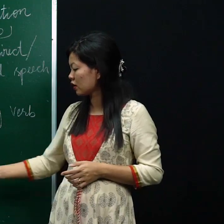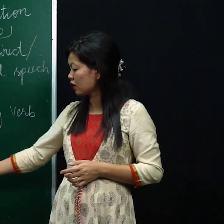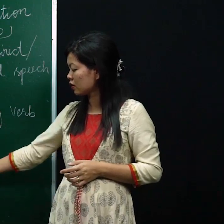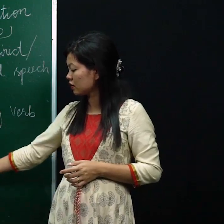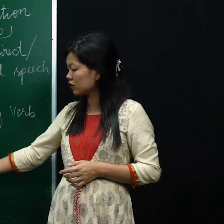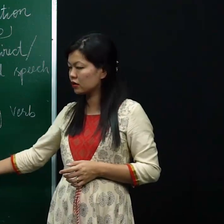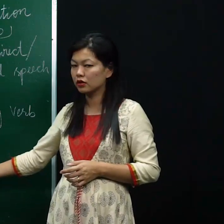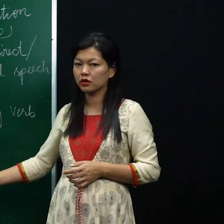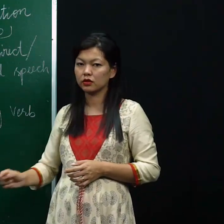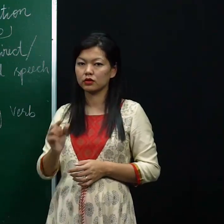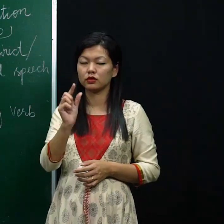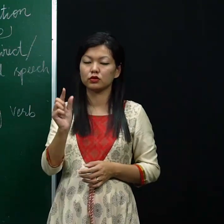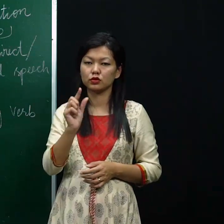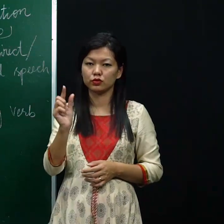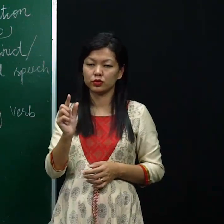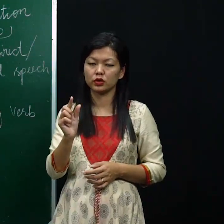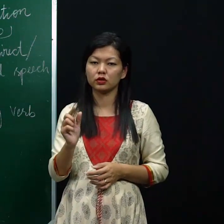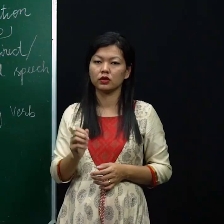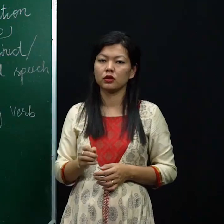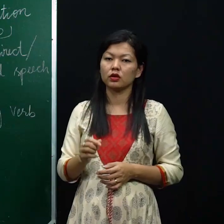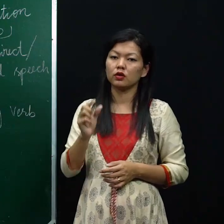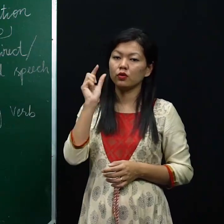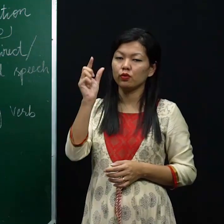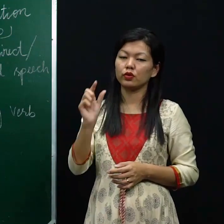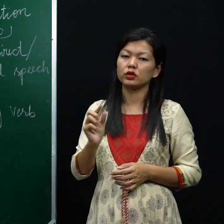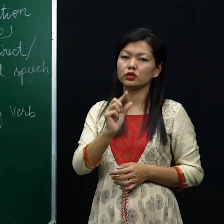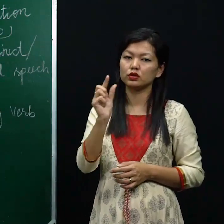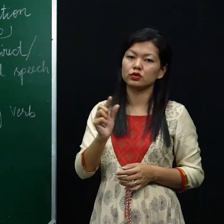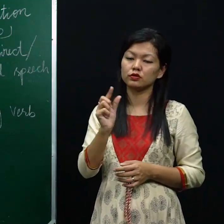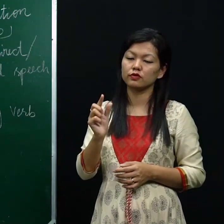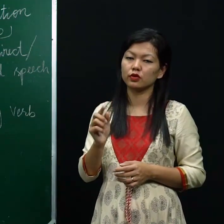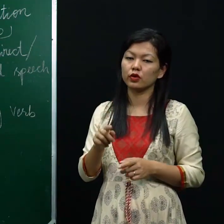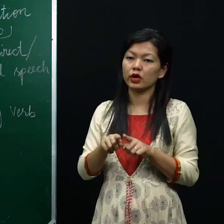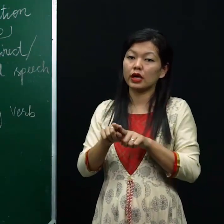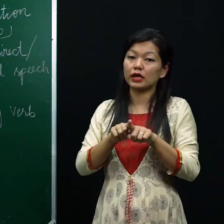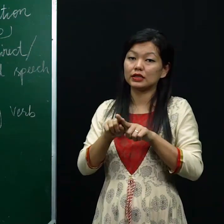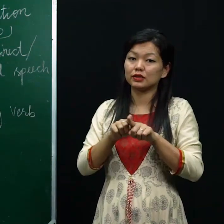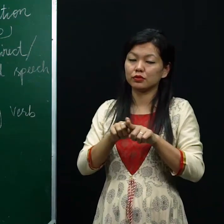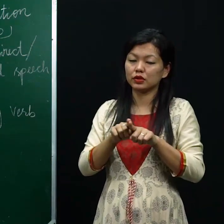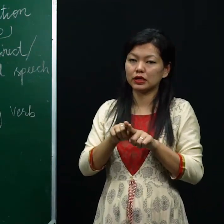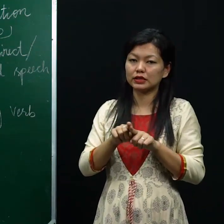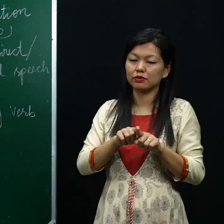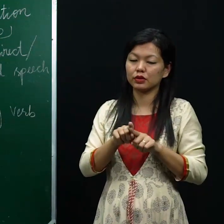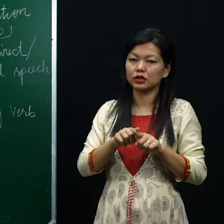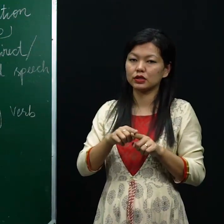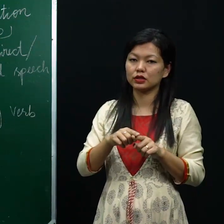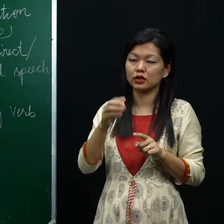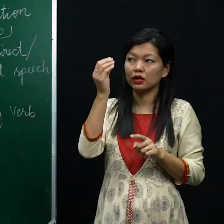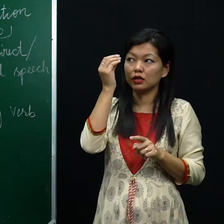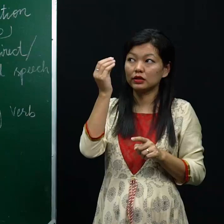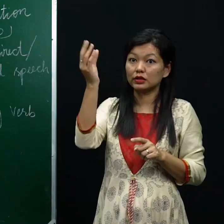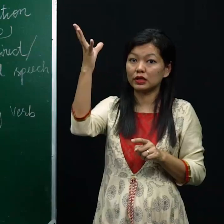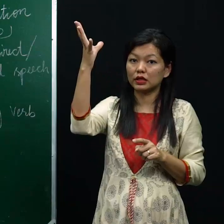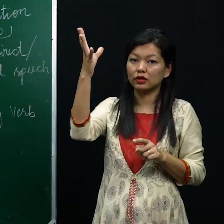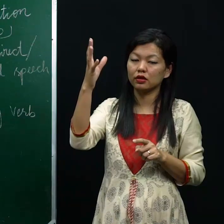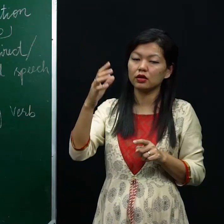the universal truths. You know, what are universal truths, right? One example can be the sun rises in the east. Even if you go to Japan